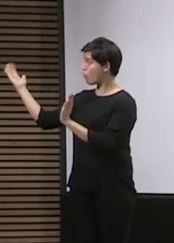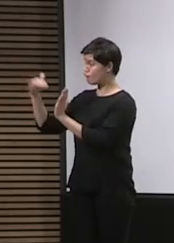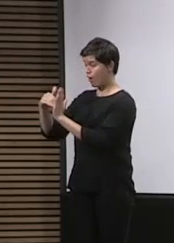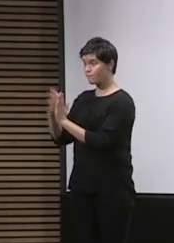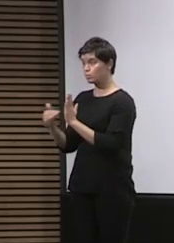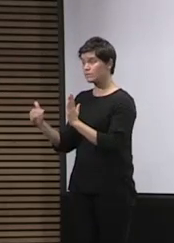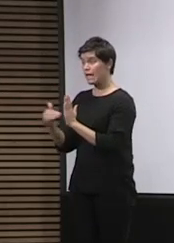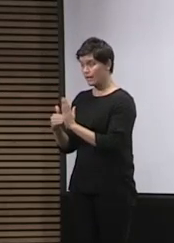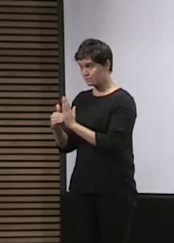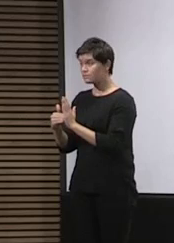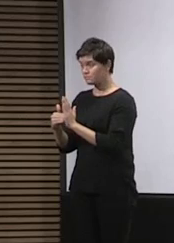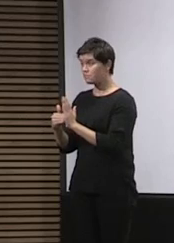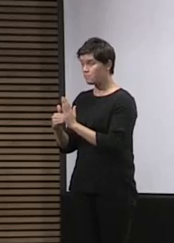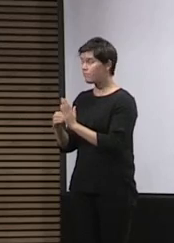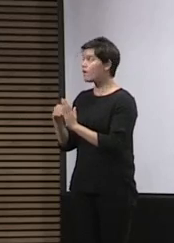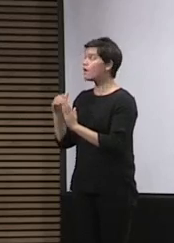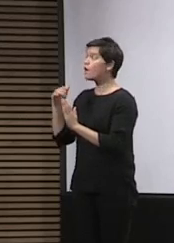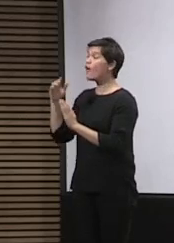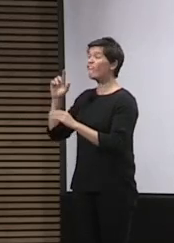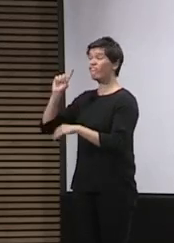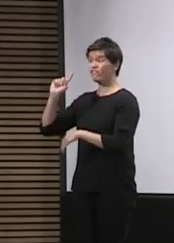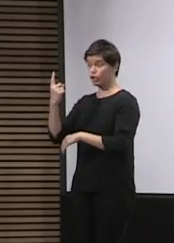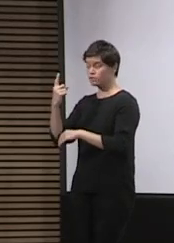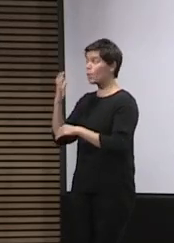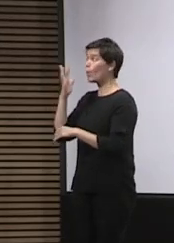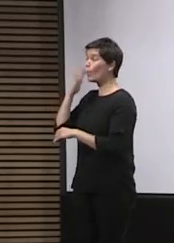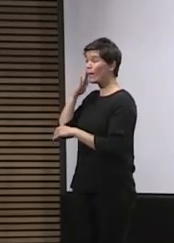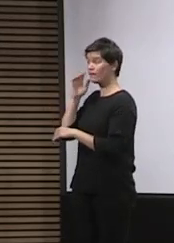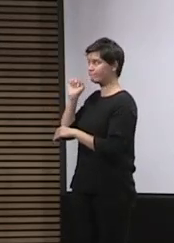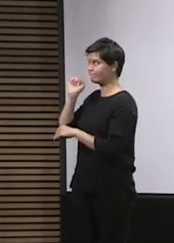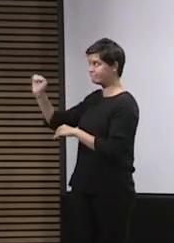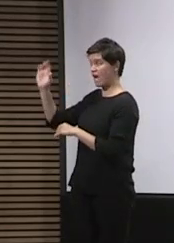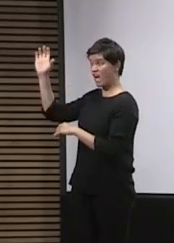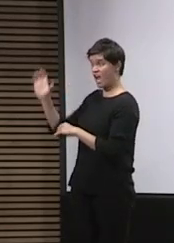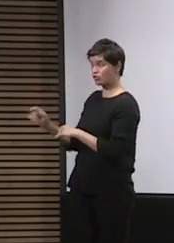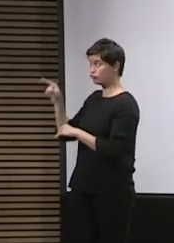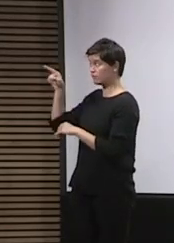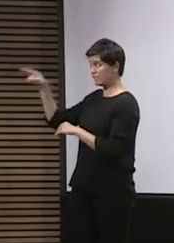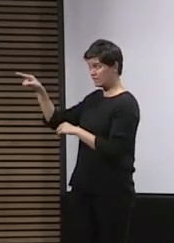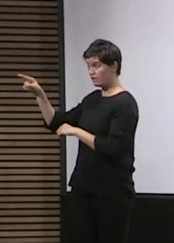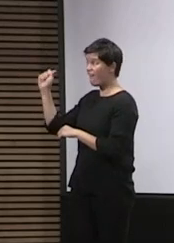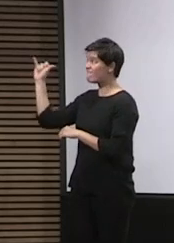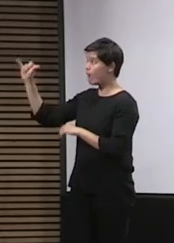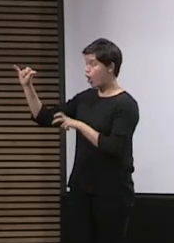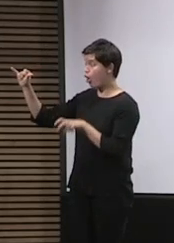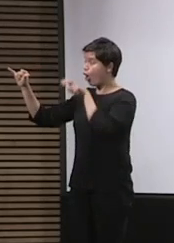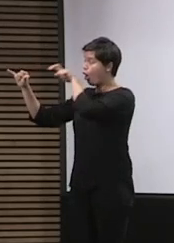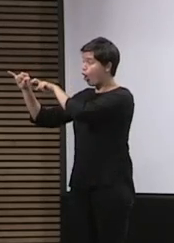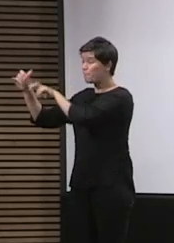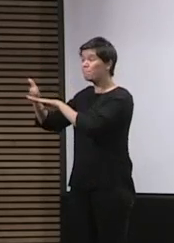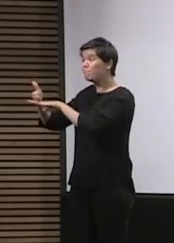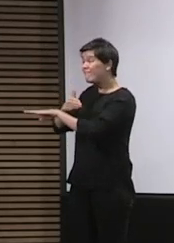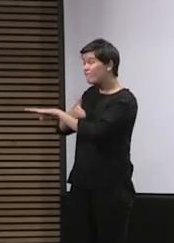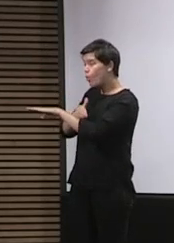is before they even leave the country of origin of the flight, that's being tested with them around knowing what is going to happen when